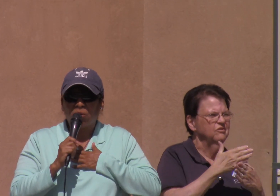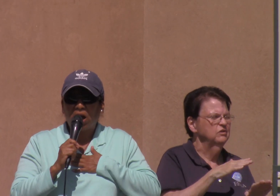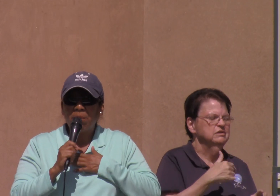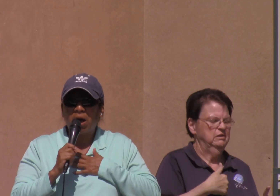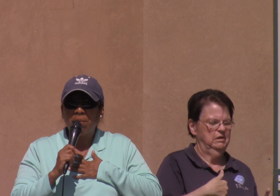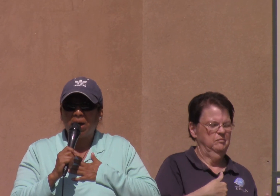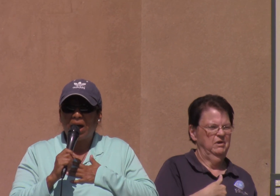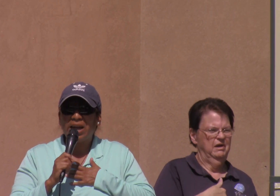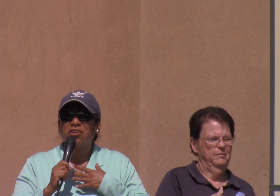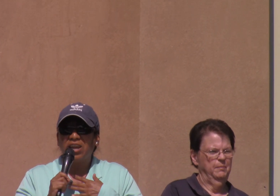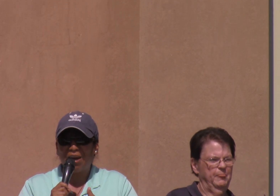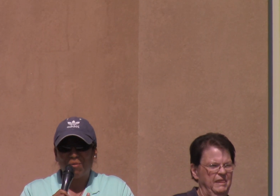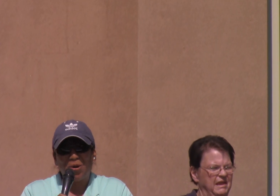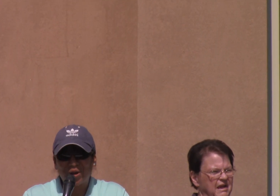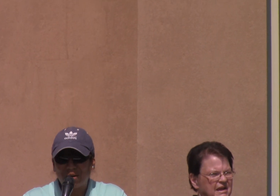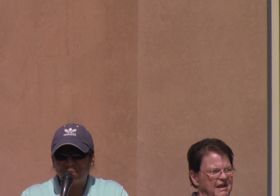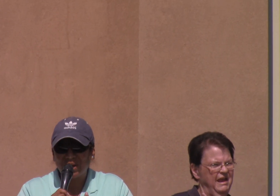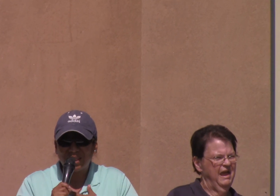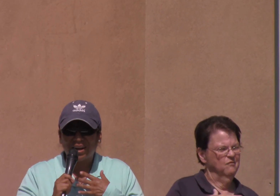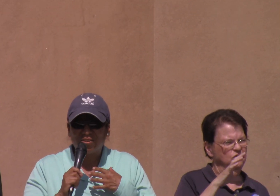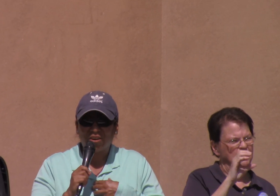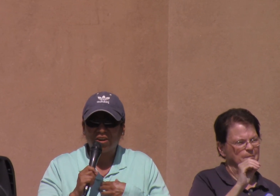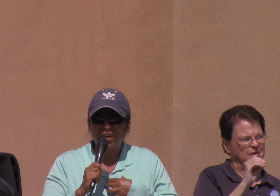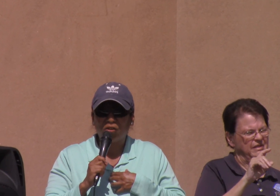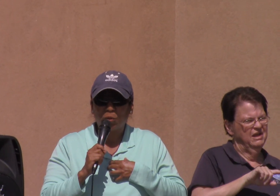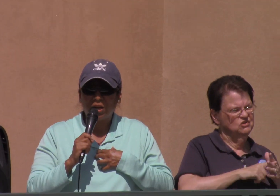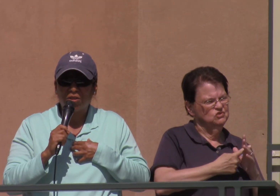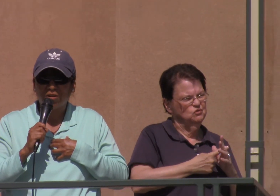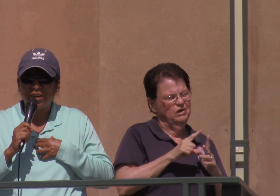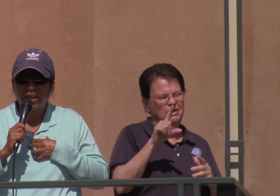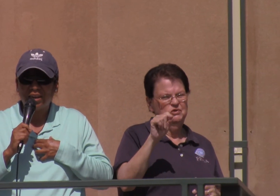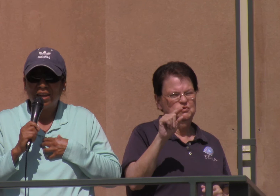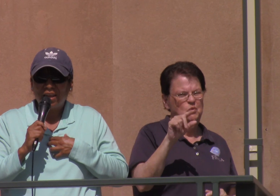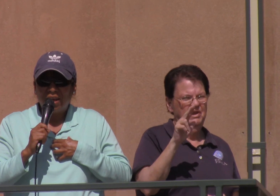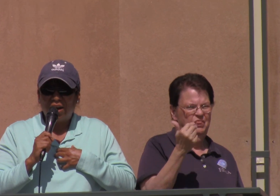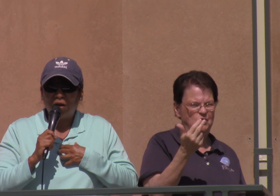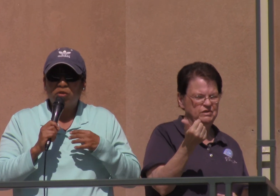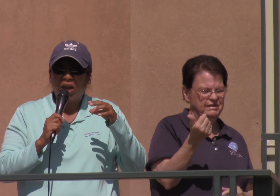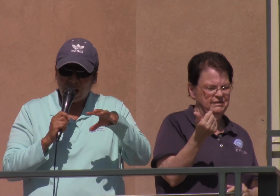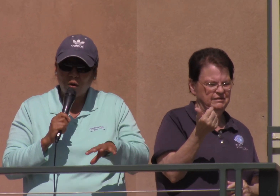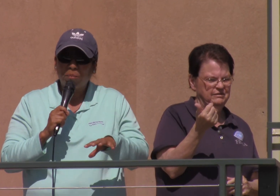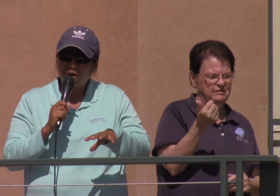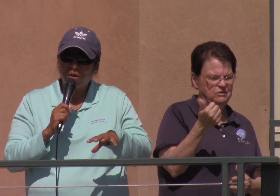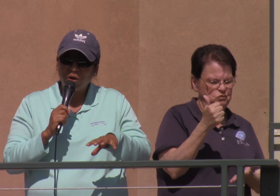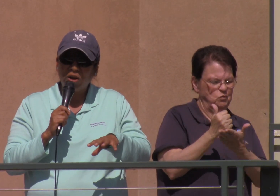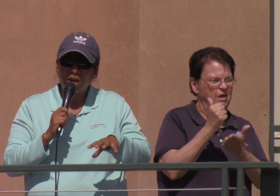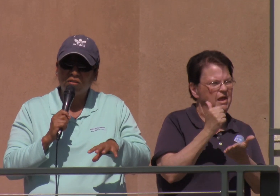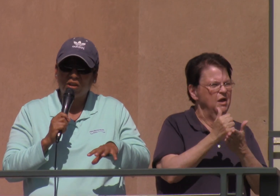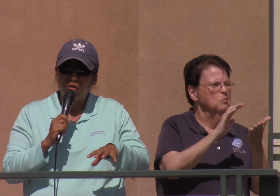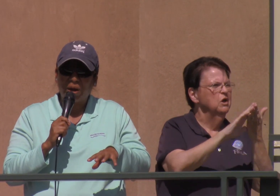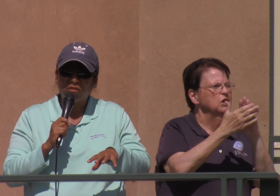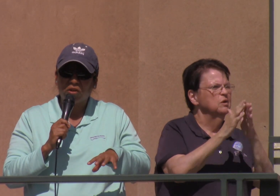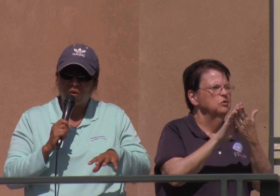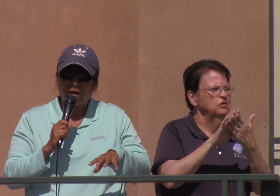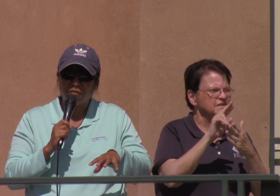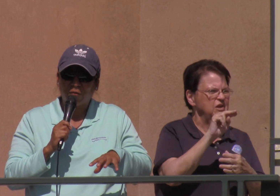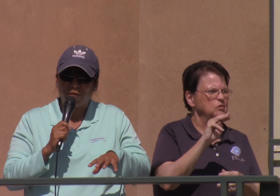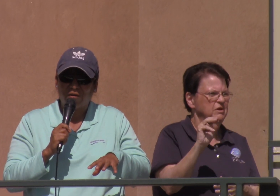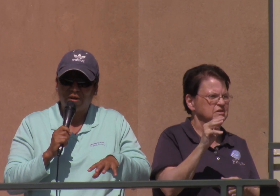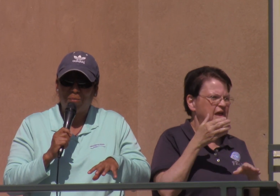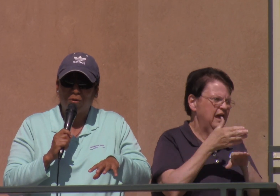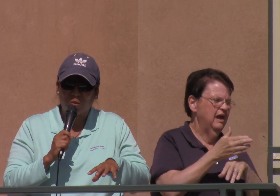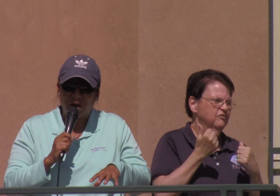I don't. I actually have my own company that I started in 2013 to help communities in New Mexico